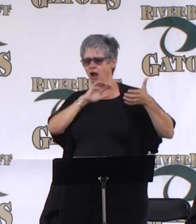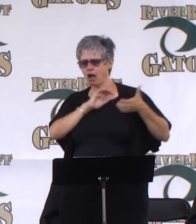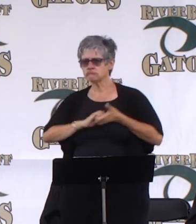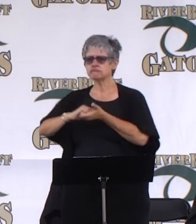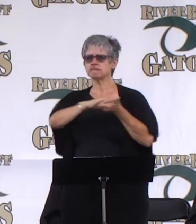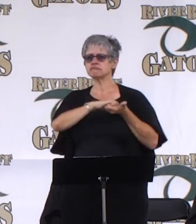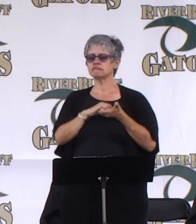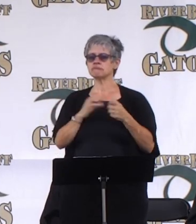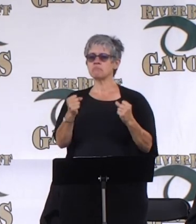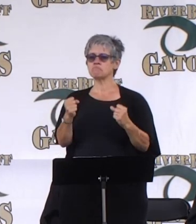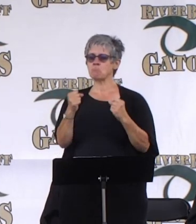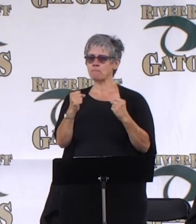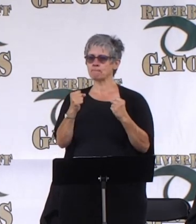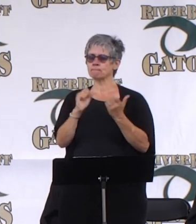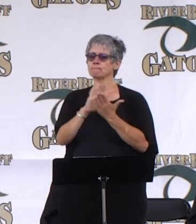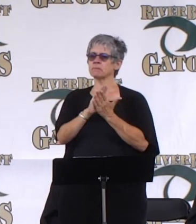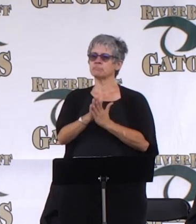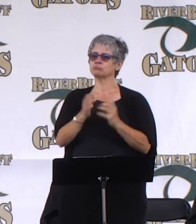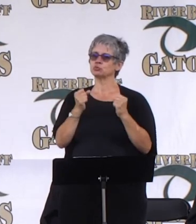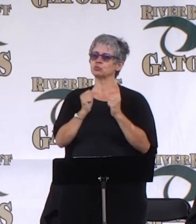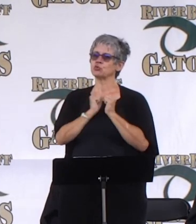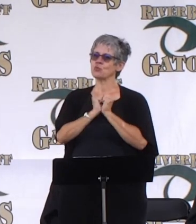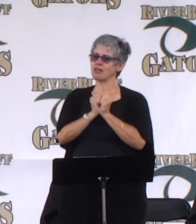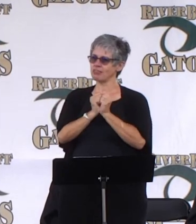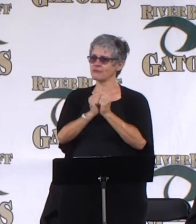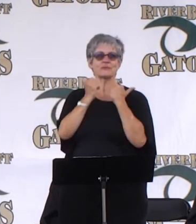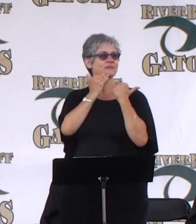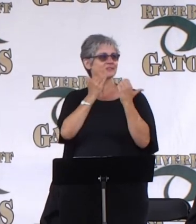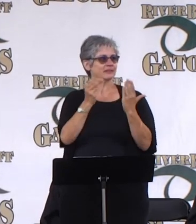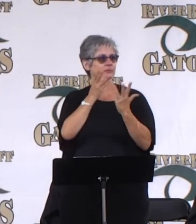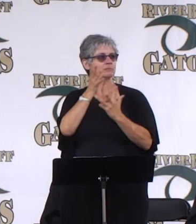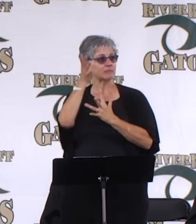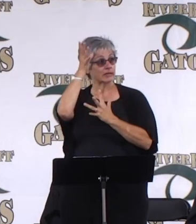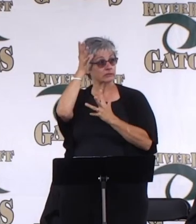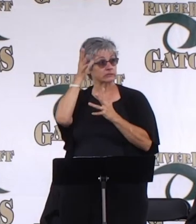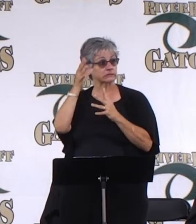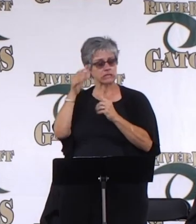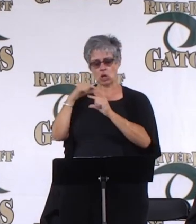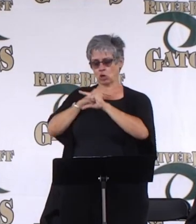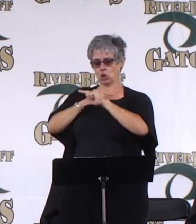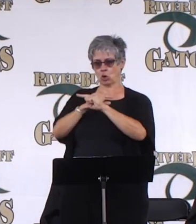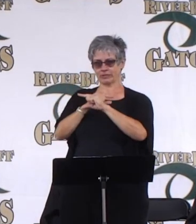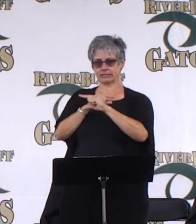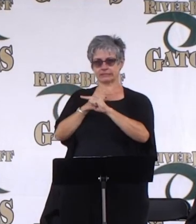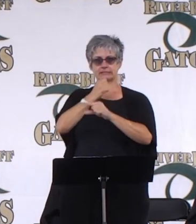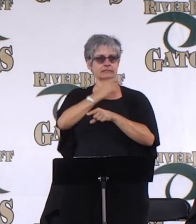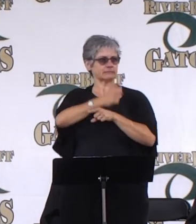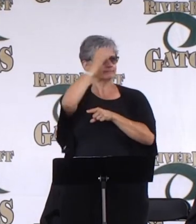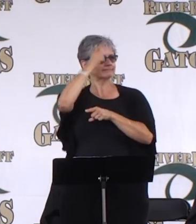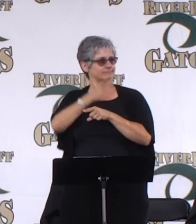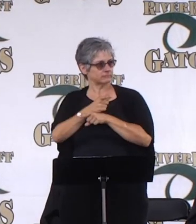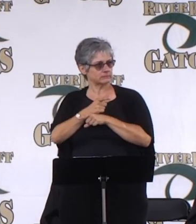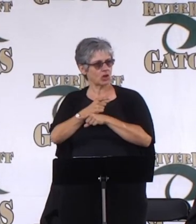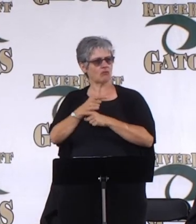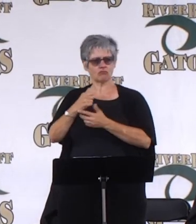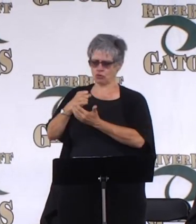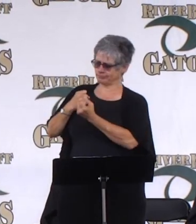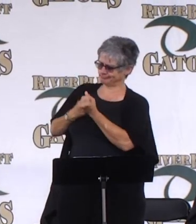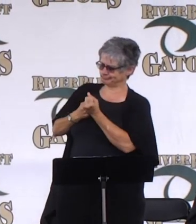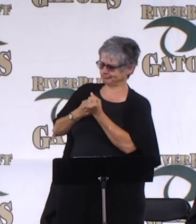with. Thank you, parents, guardians, and siblings, for standing by us and encouraging us to do our very